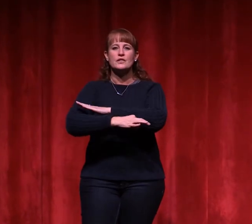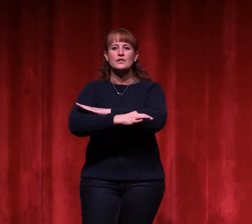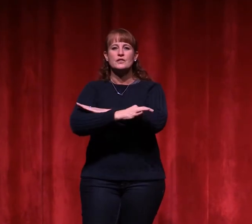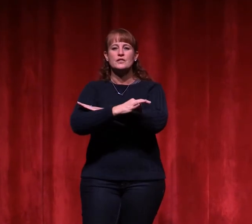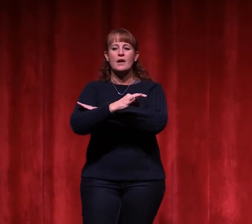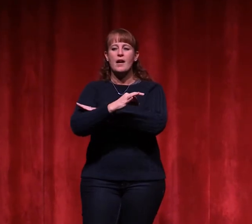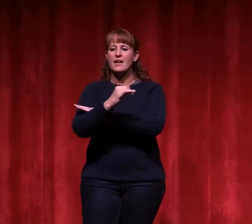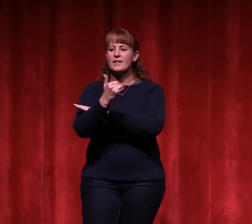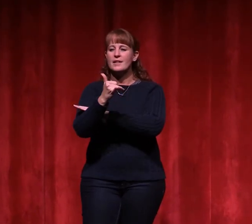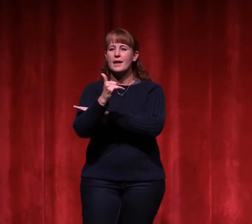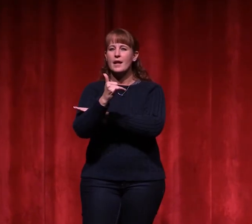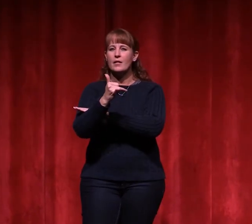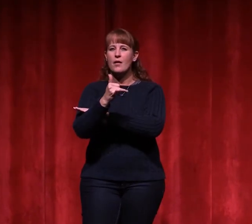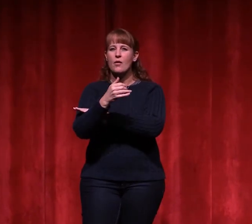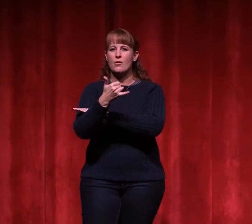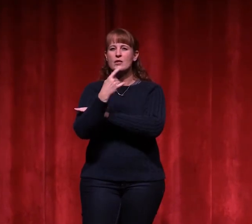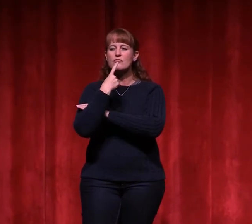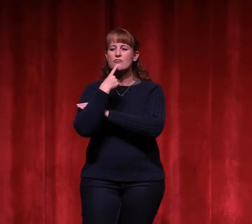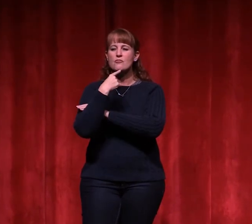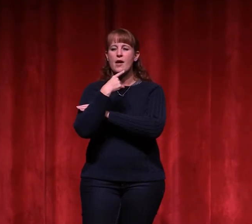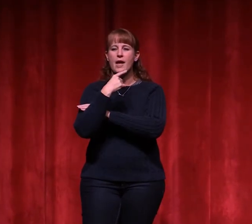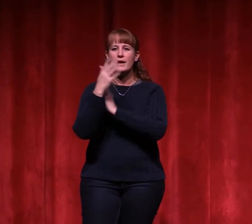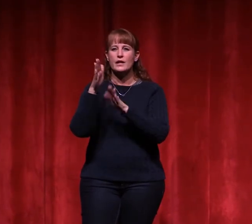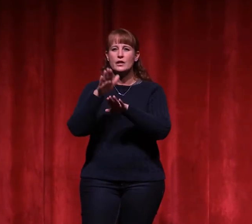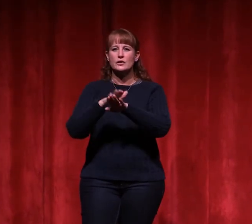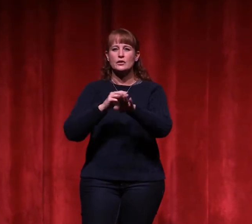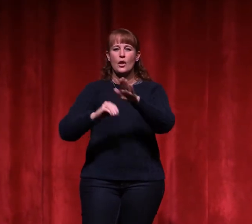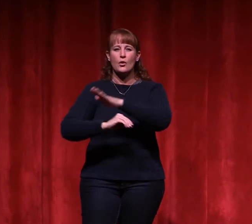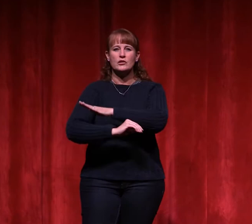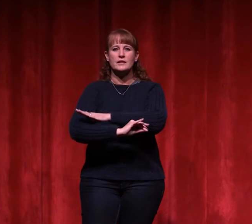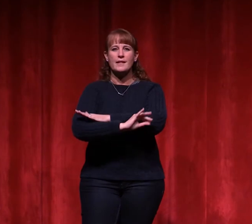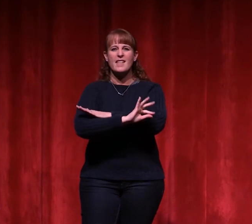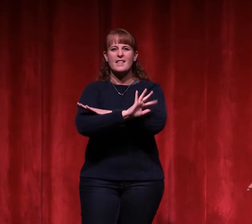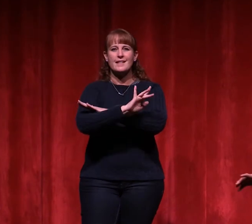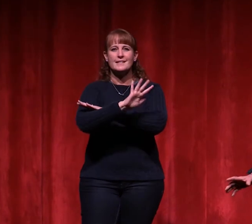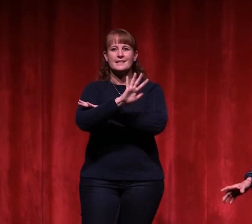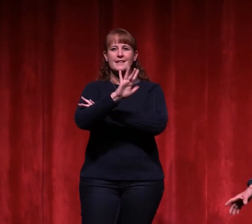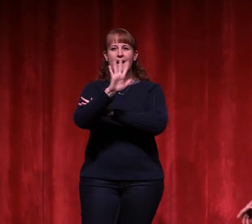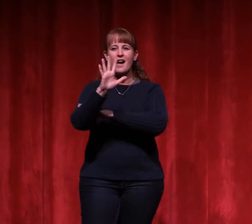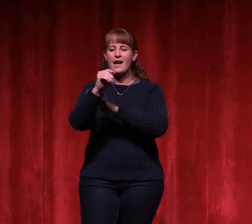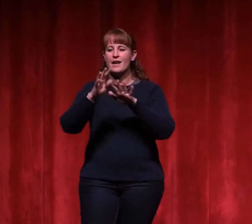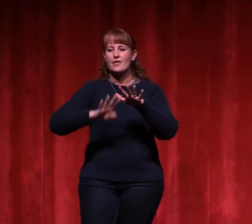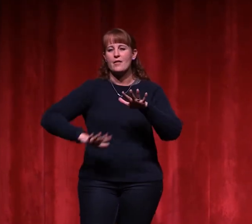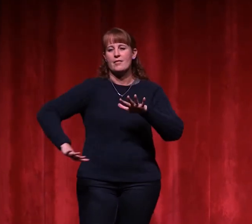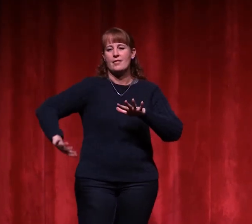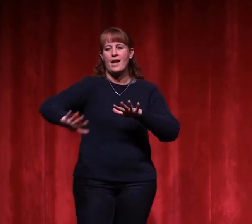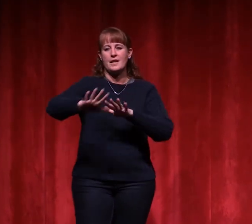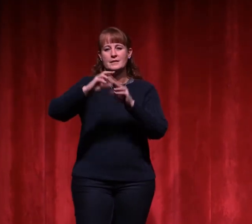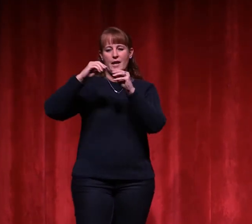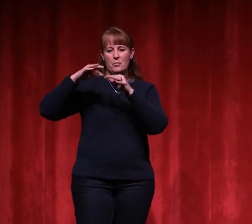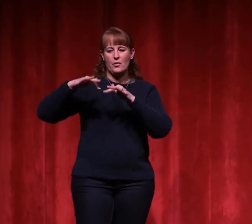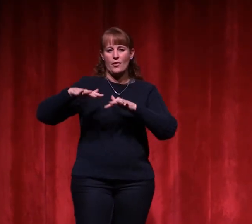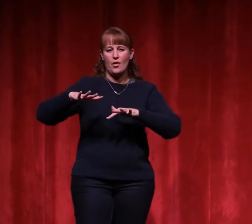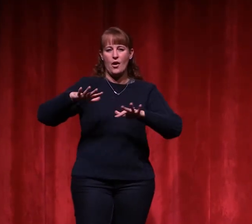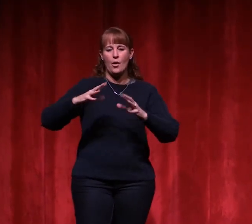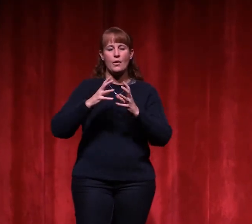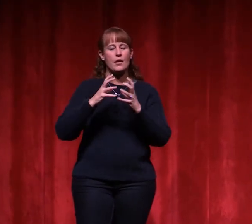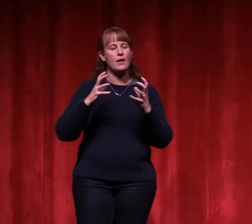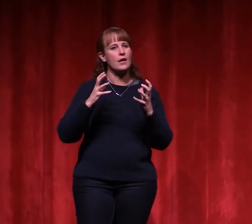dawn, gradually lit the sky and the landscape below. It was